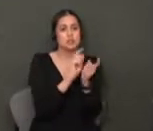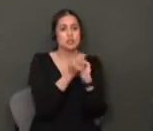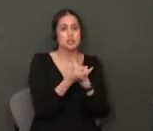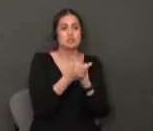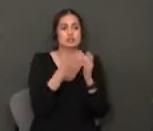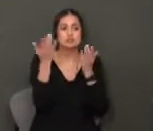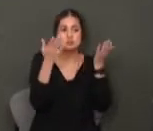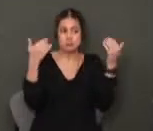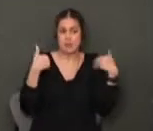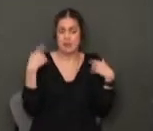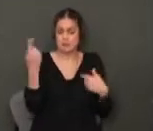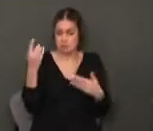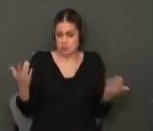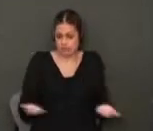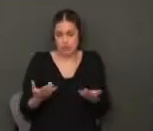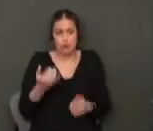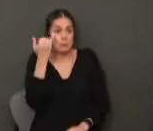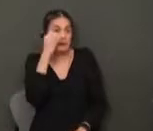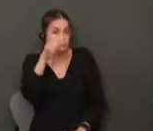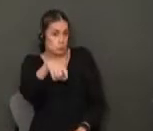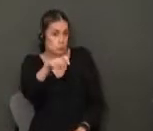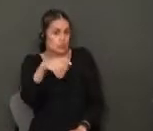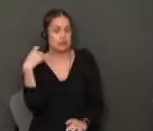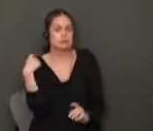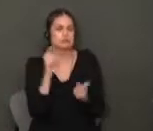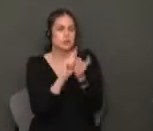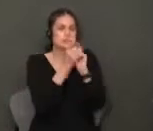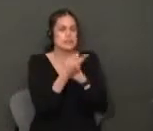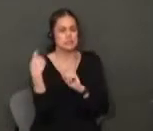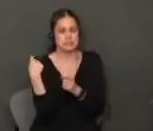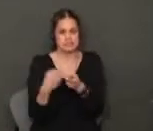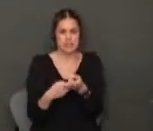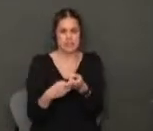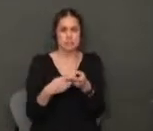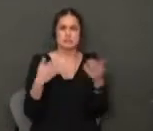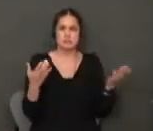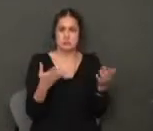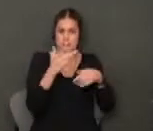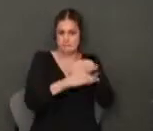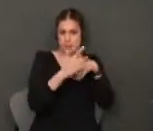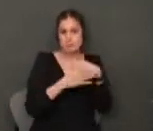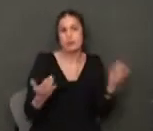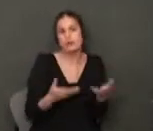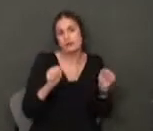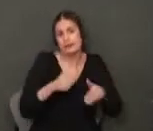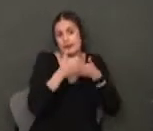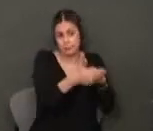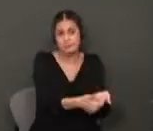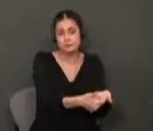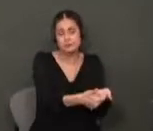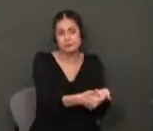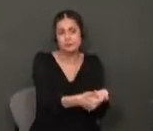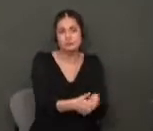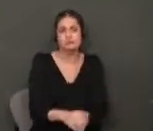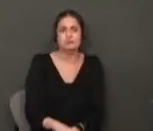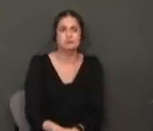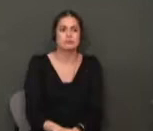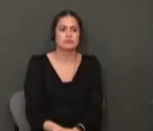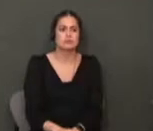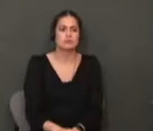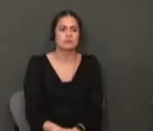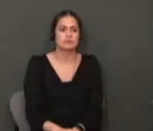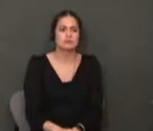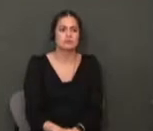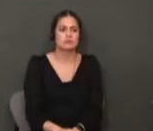got somebody on site. Si necesitan traducción en español, tenemos alguien aquí que les pueda ayudar y es un intérprete